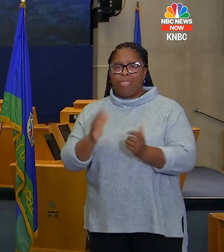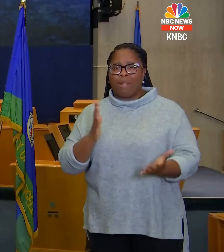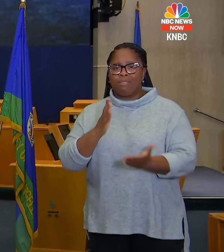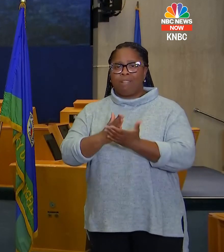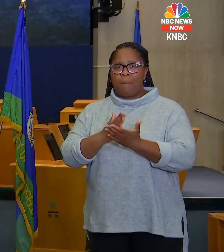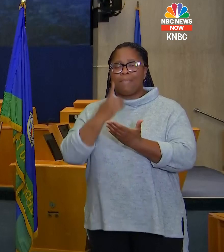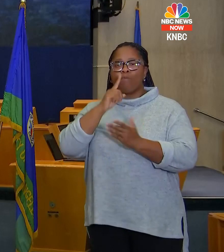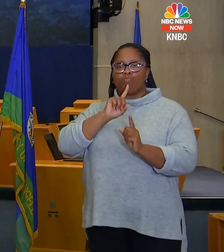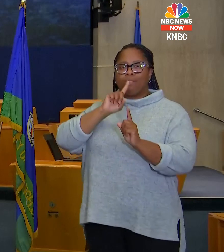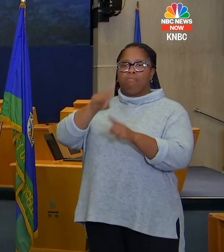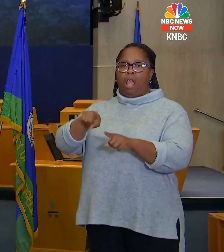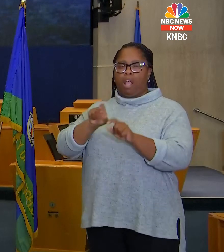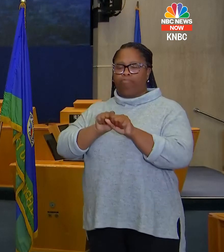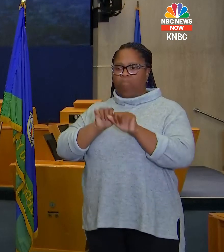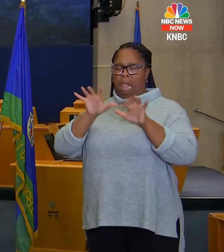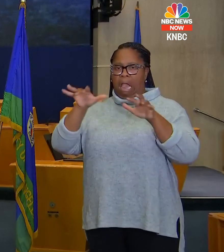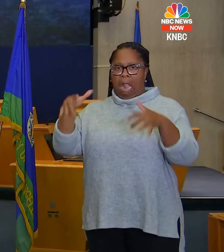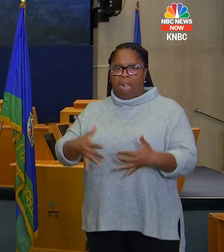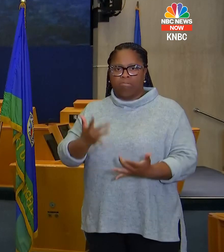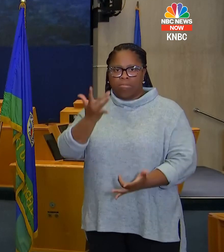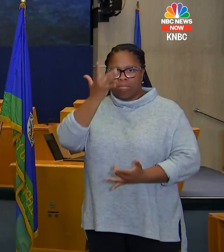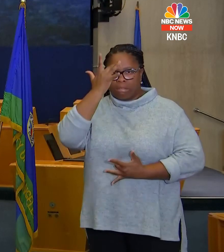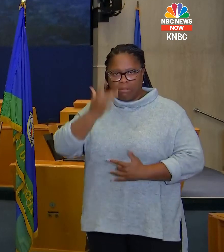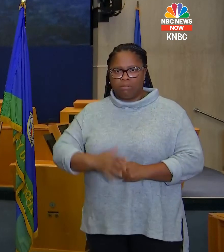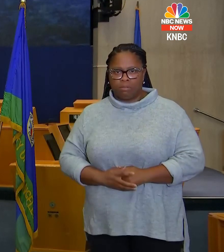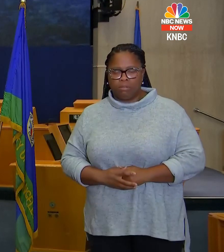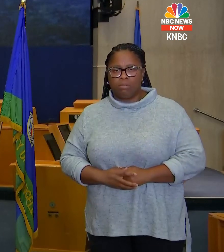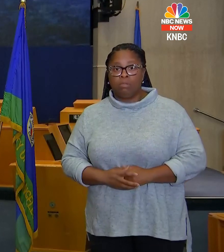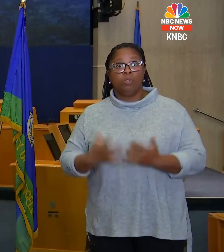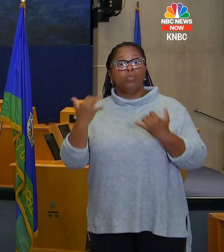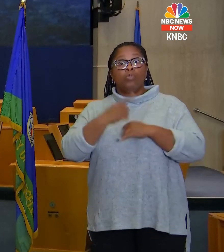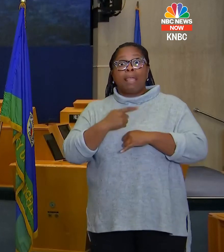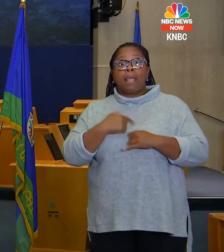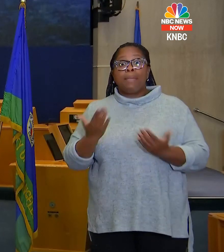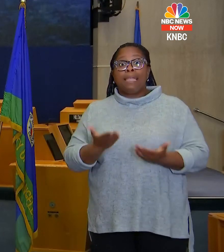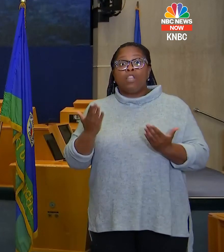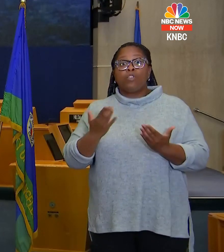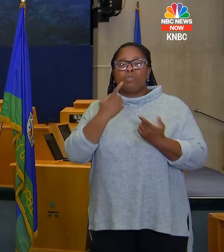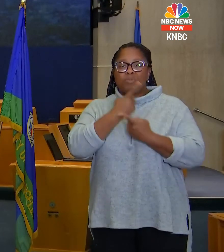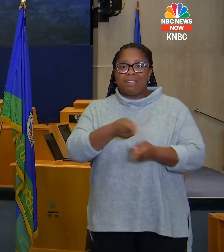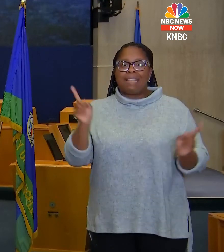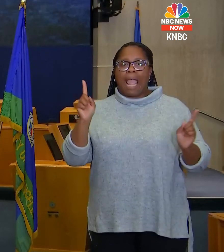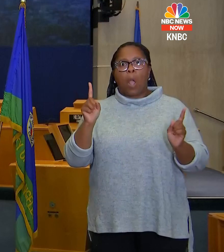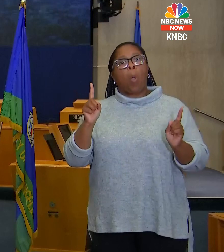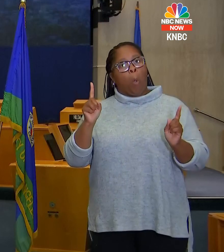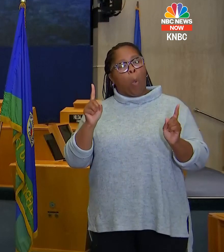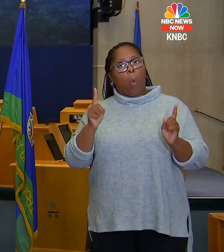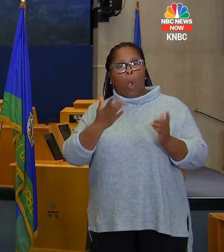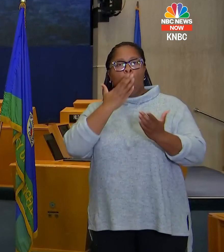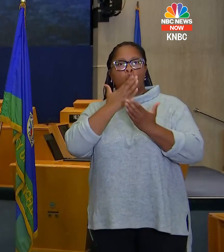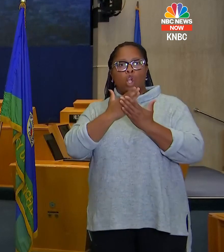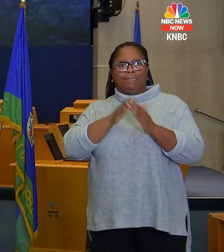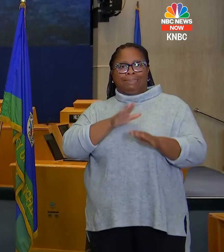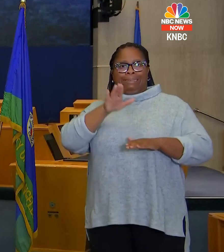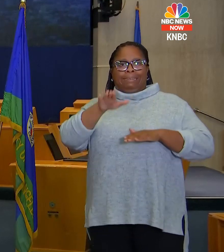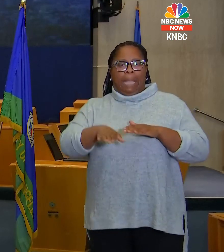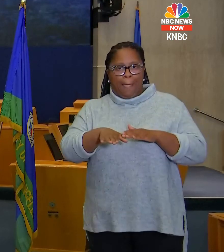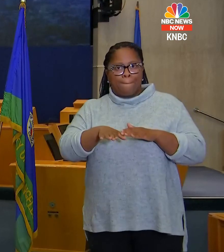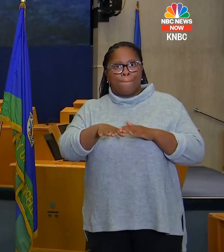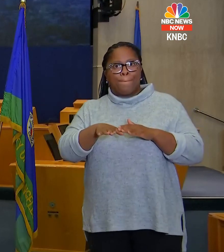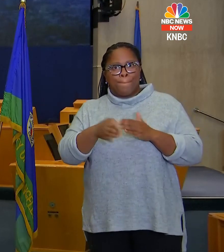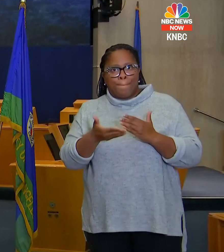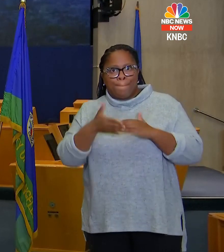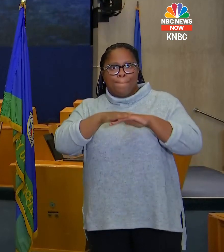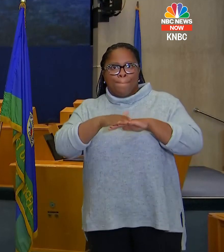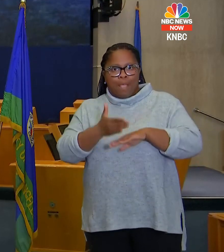coronavirus pandemic. I am here today to announce a positive step forward in the